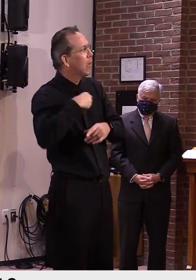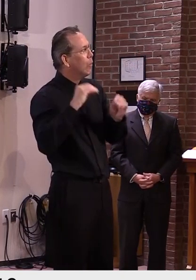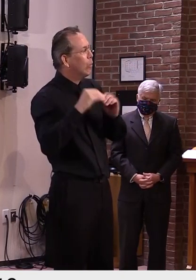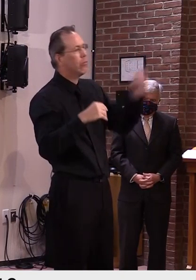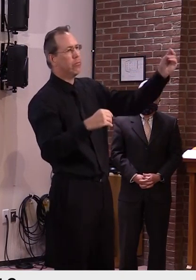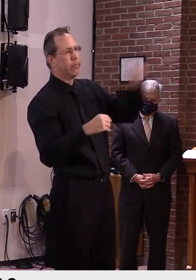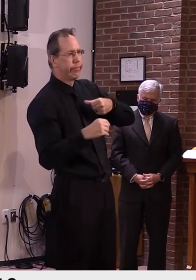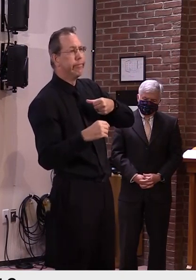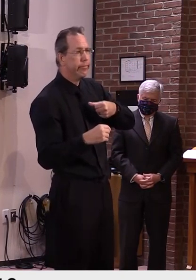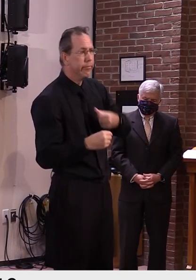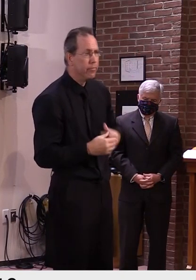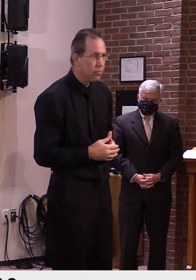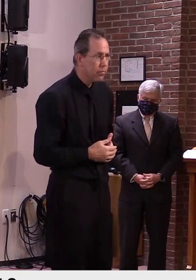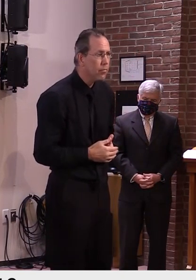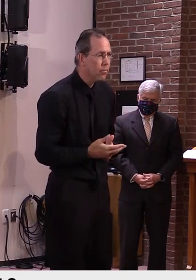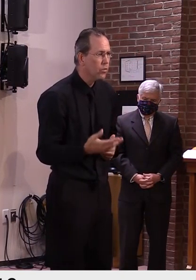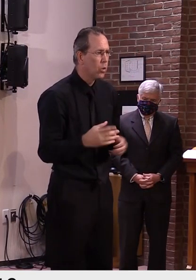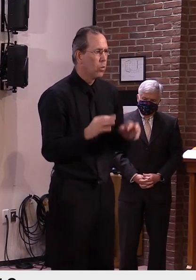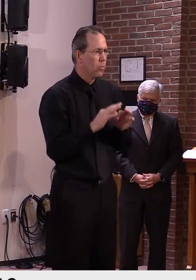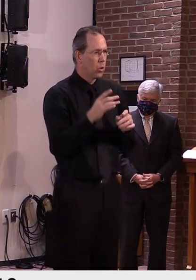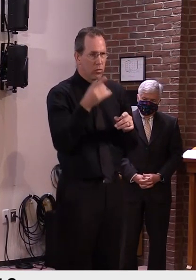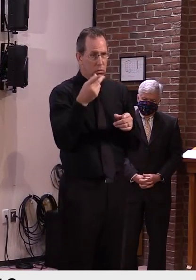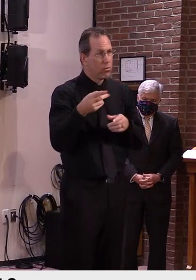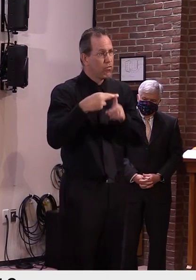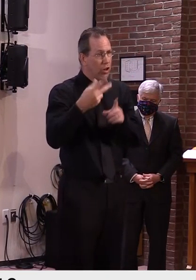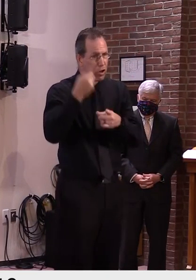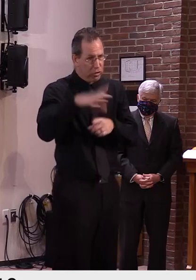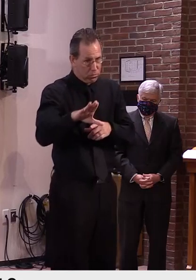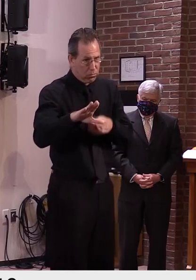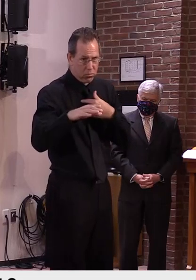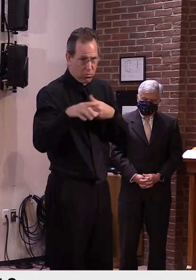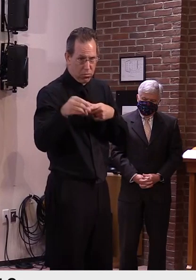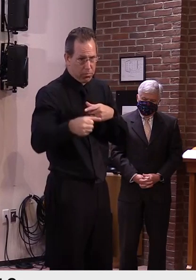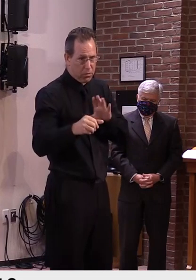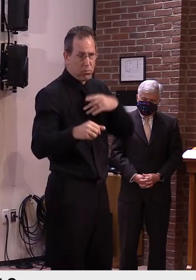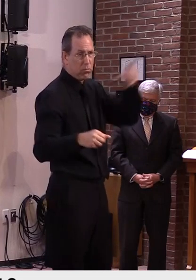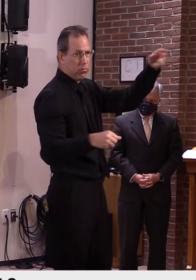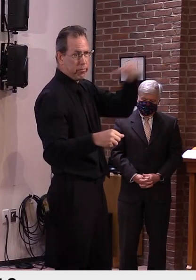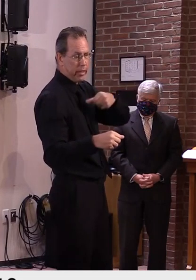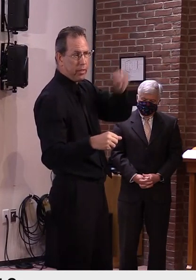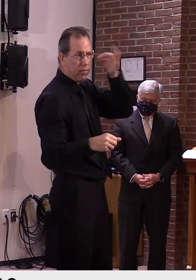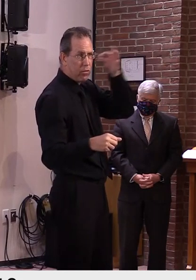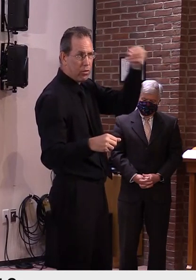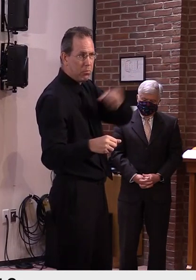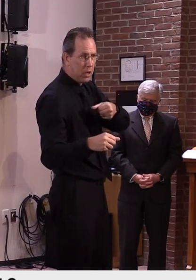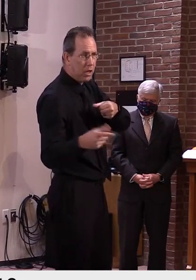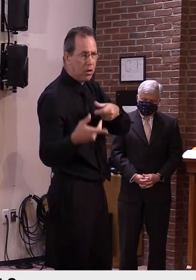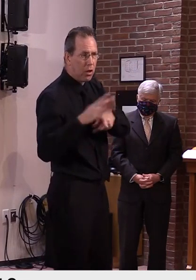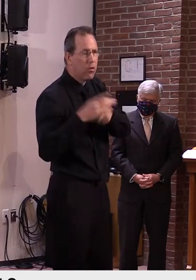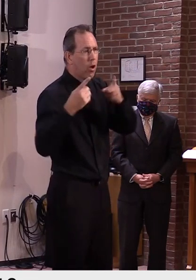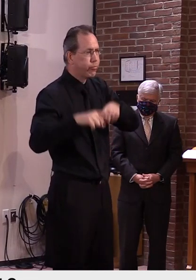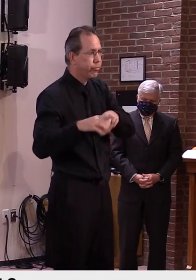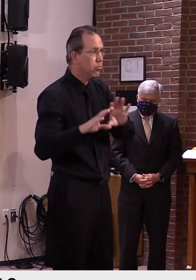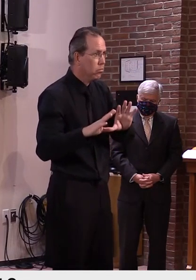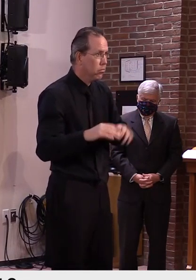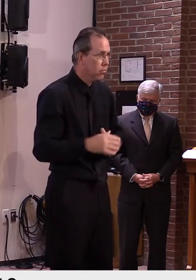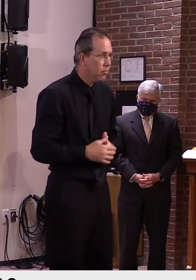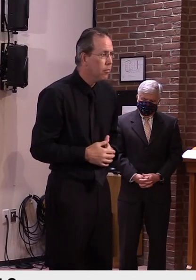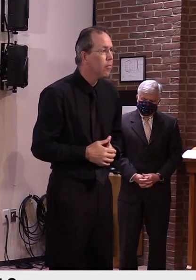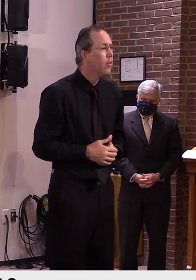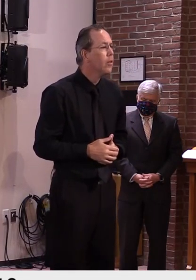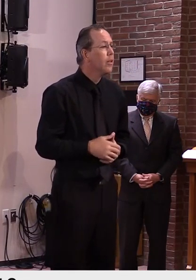situation. And obviously, there's, I think, an alternate if the tenant the tenant's not willing